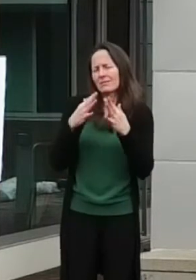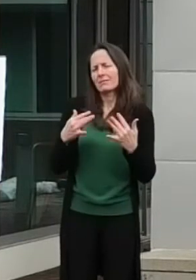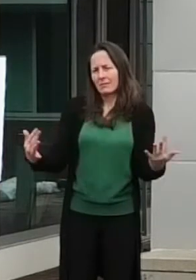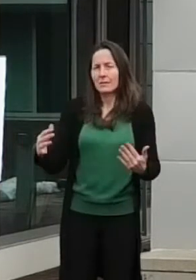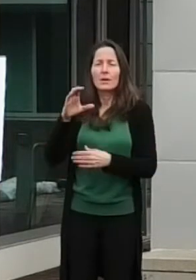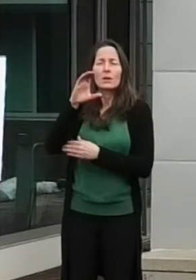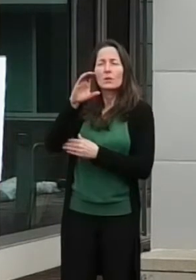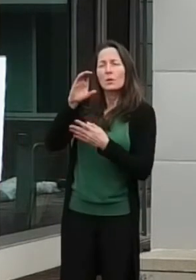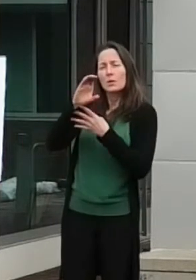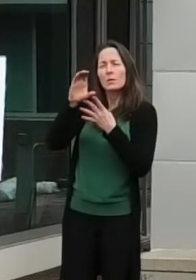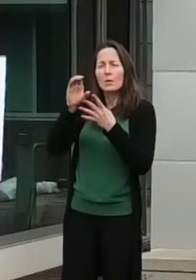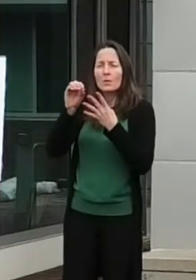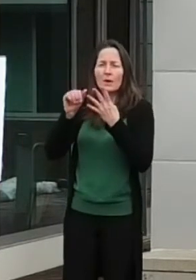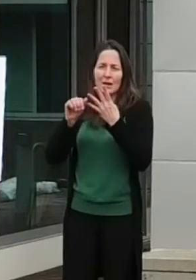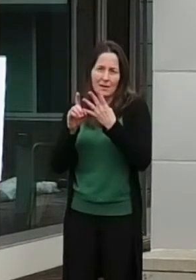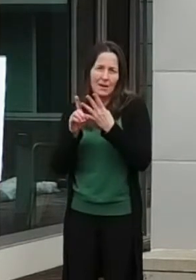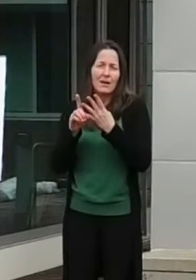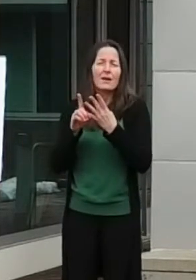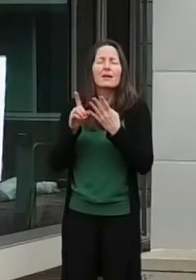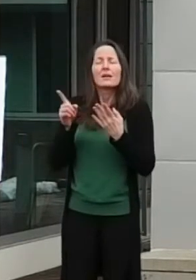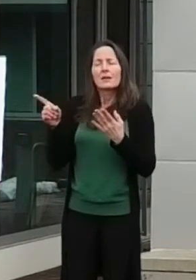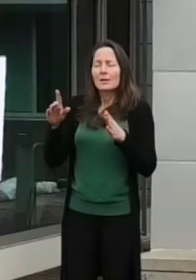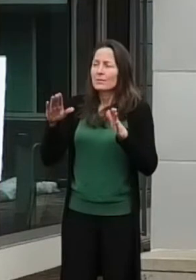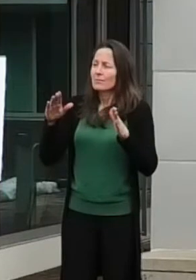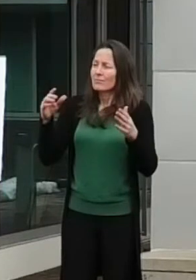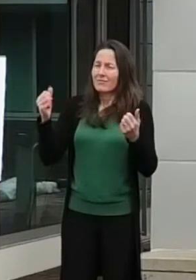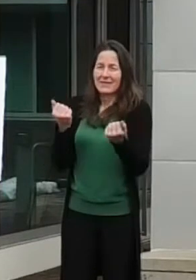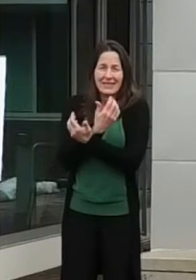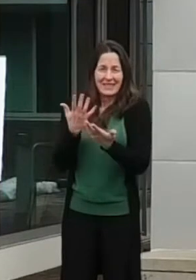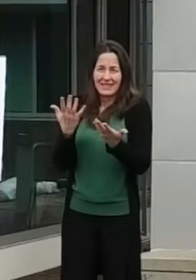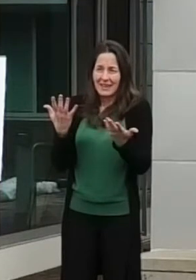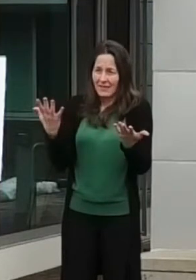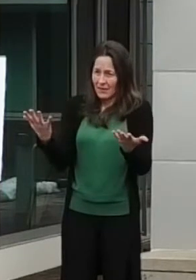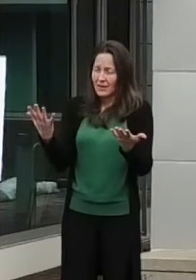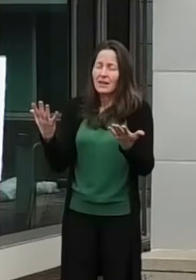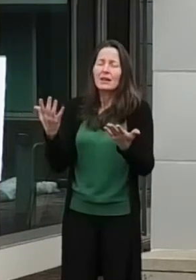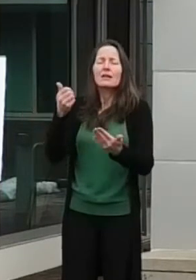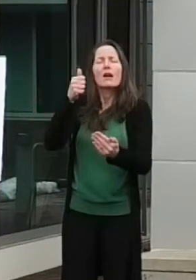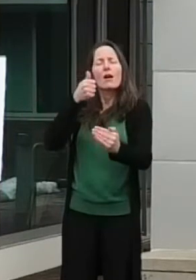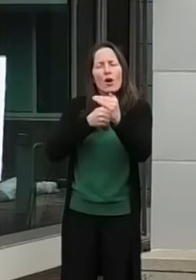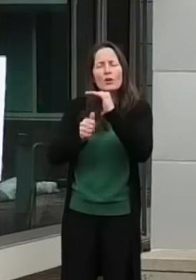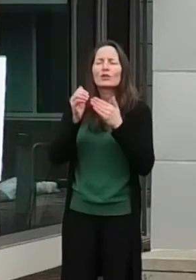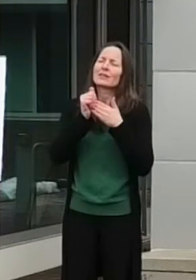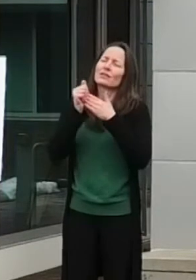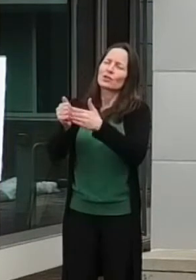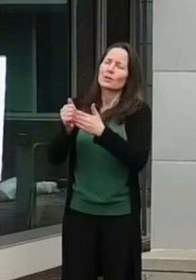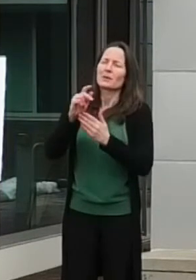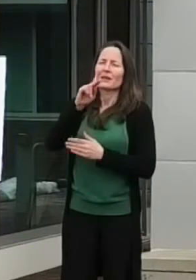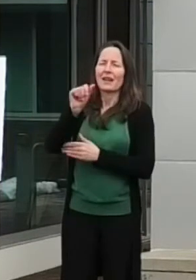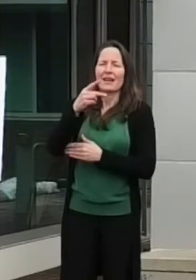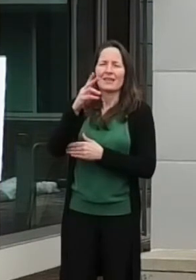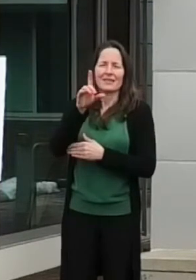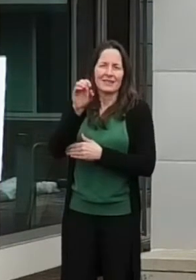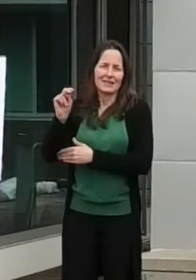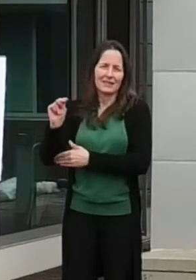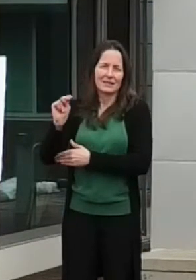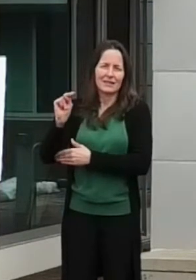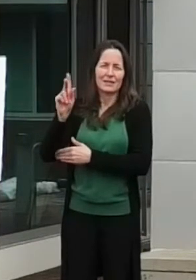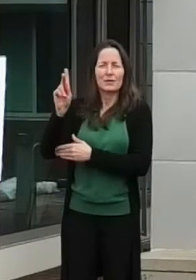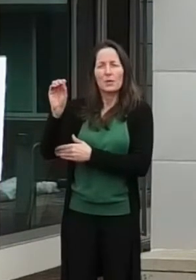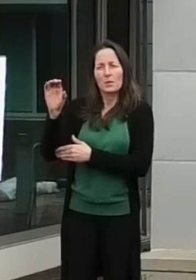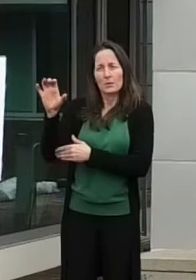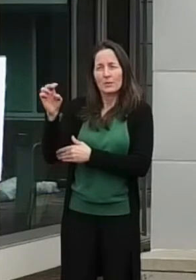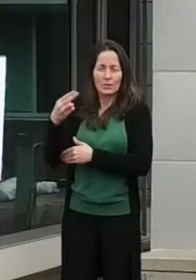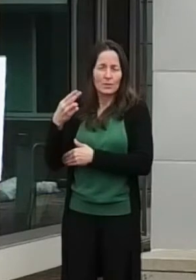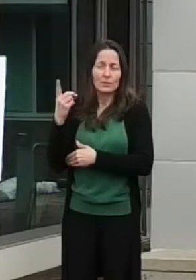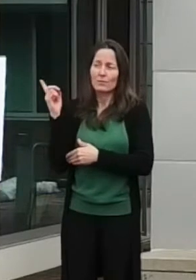of these efforts under the leadership of their chair, Kathleen Koch. Kathleen has earned the 2020 Howard County Emergency Management Volunteer of the Year Award due